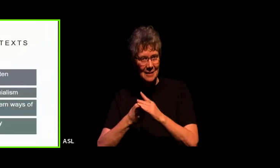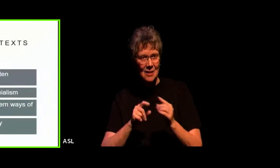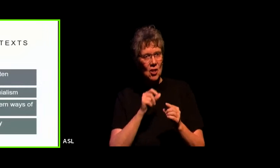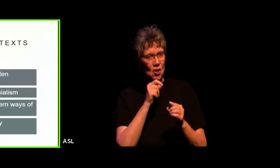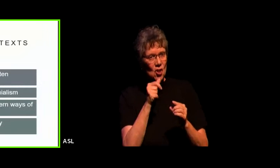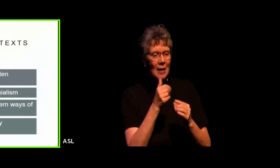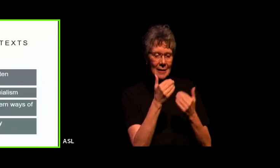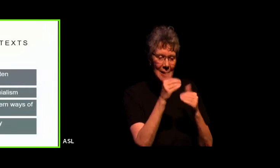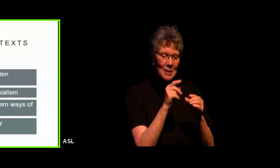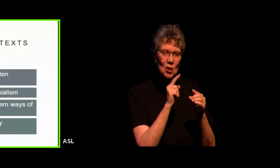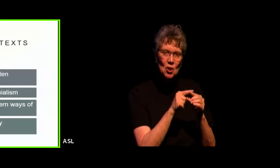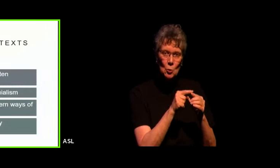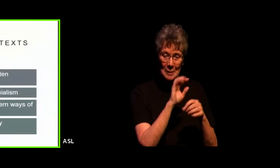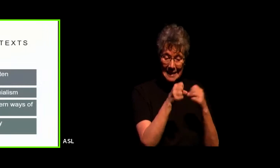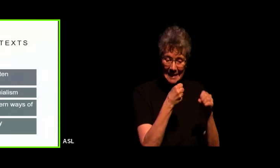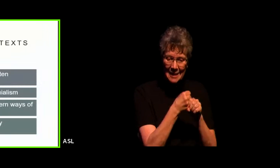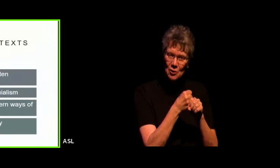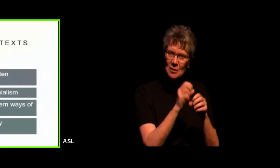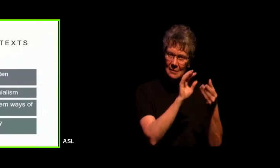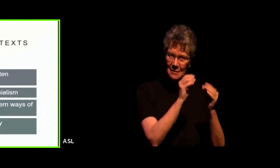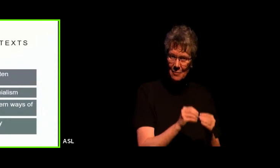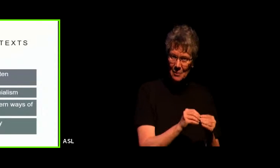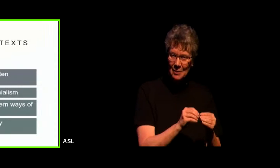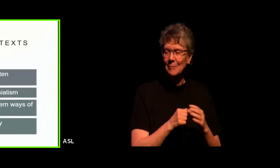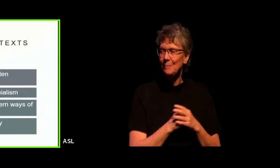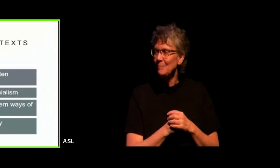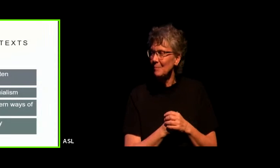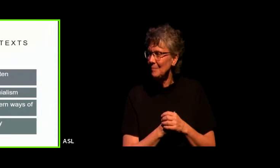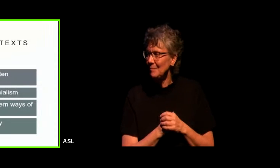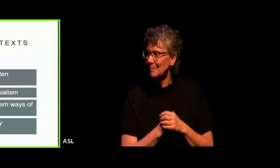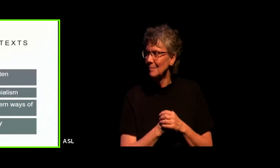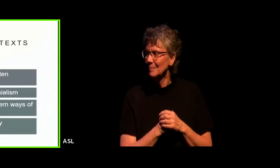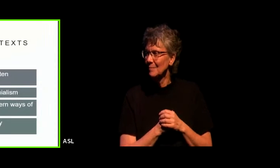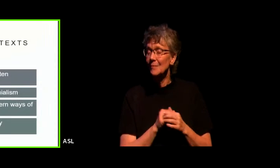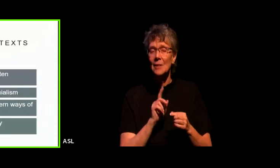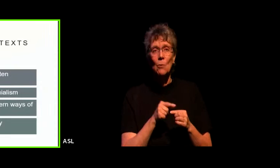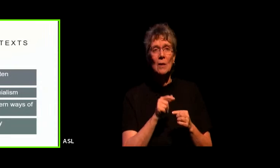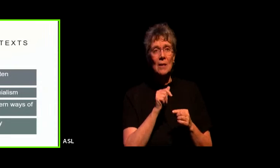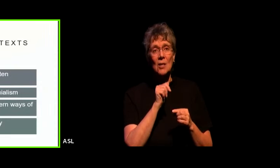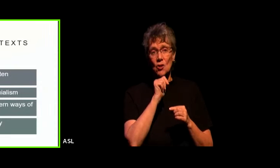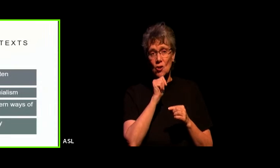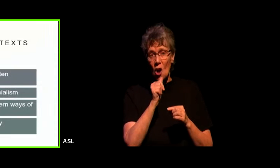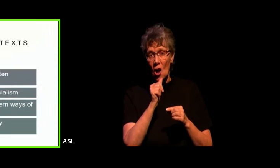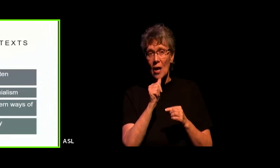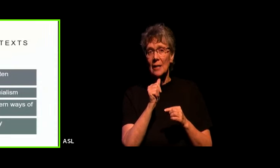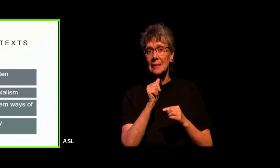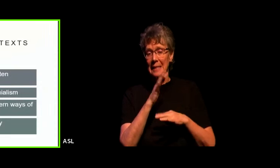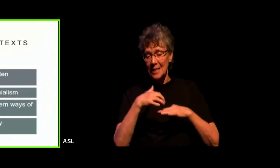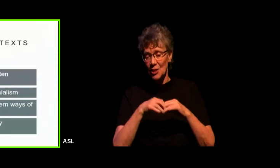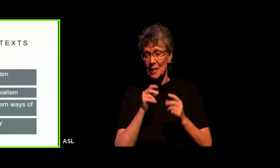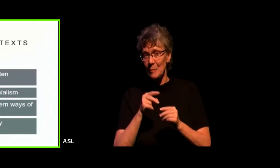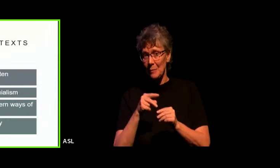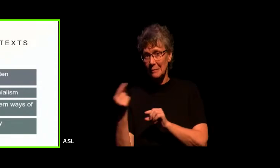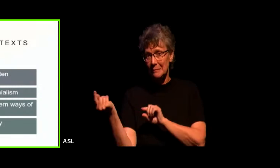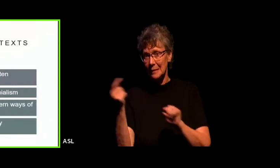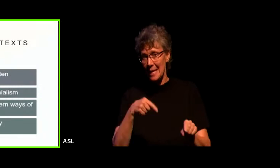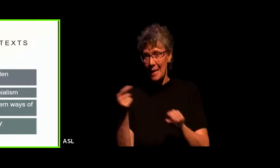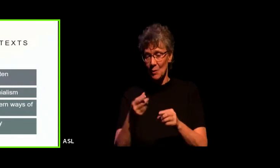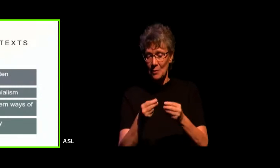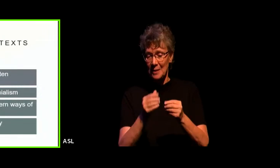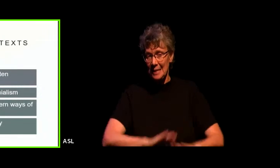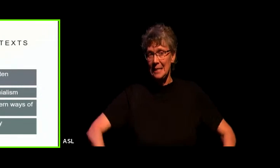of colonization. When non-Indigenous people came to these lands and started to settle, they started to